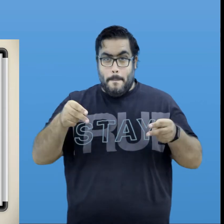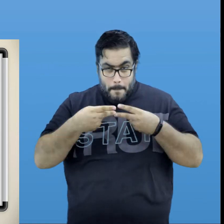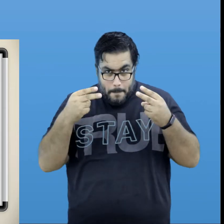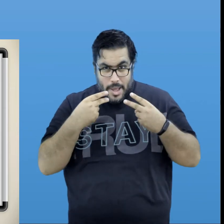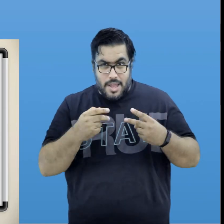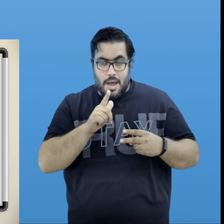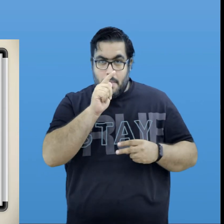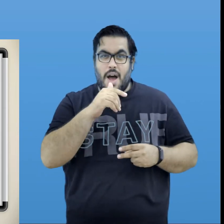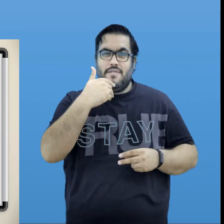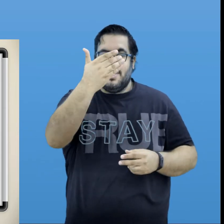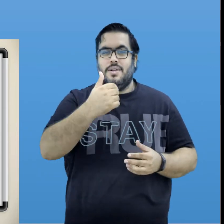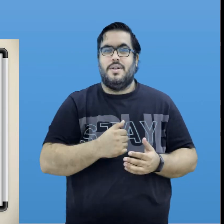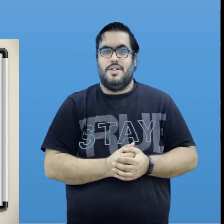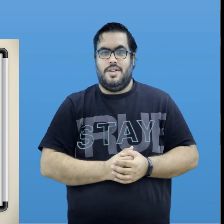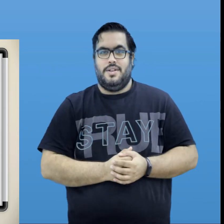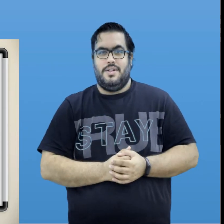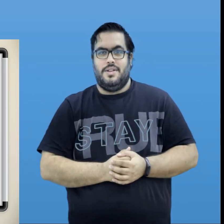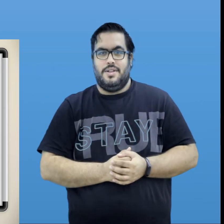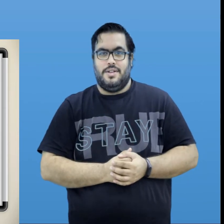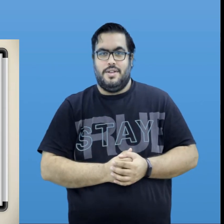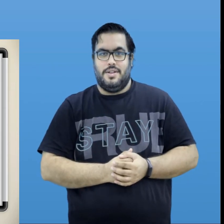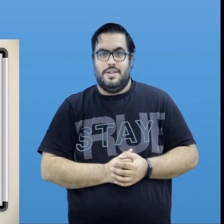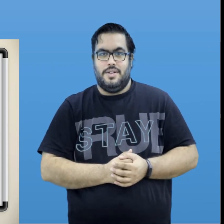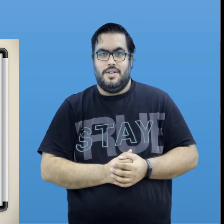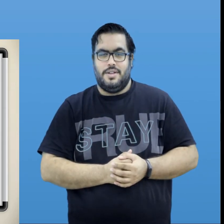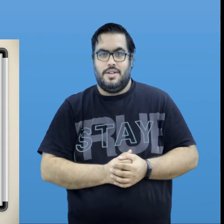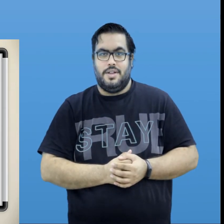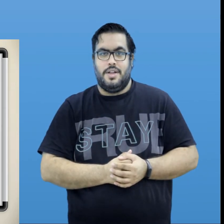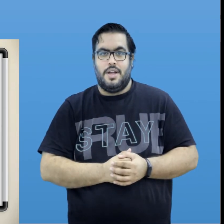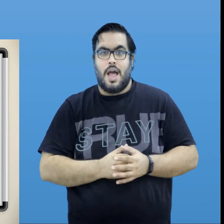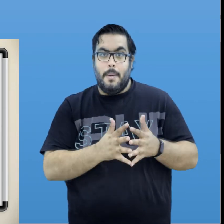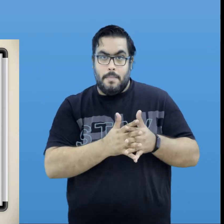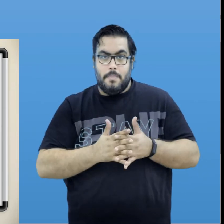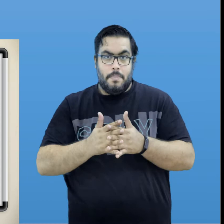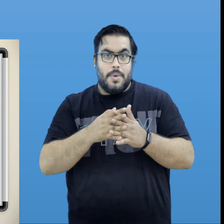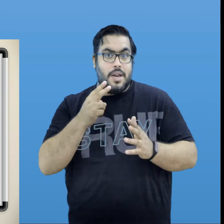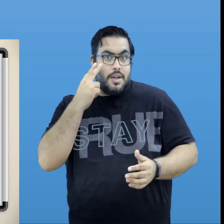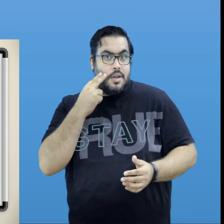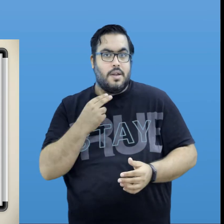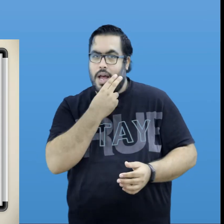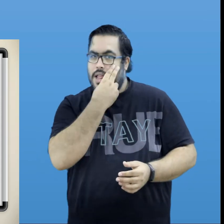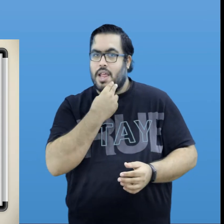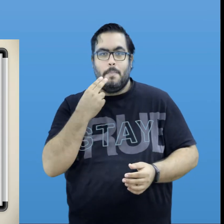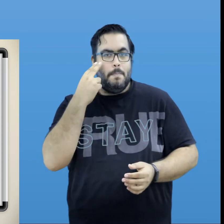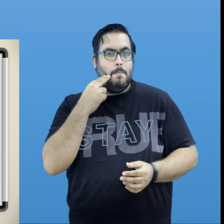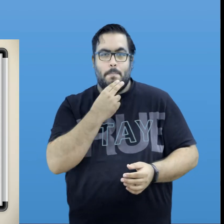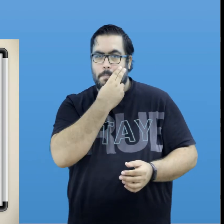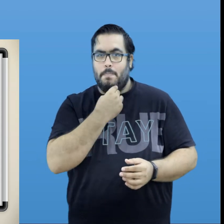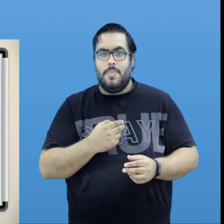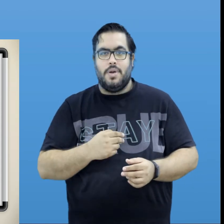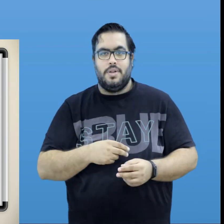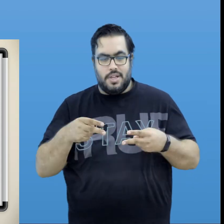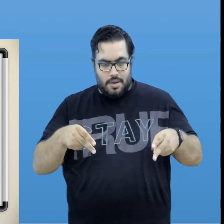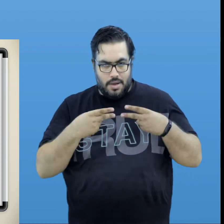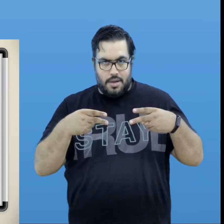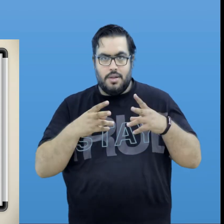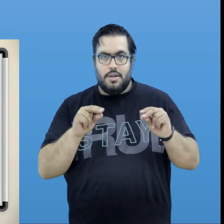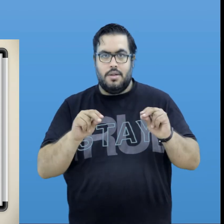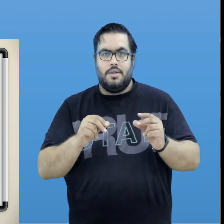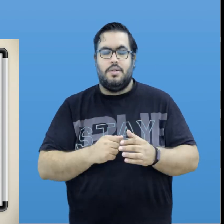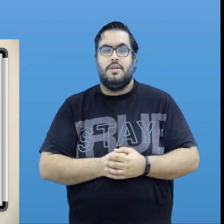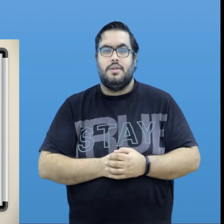is a class change. The third sentence, whether you are playing tennis or football, vitamins help